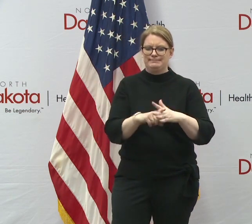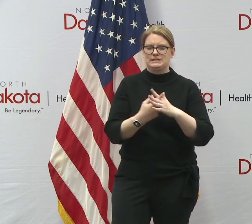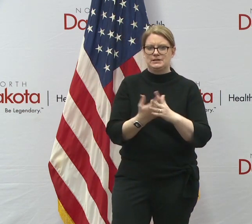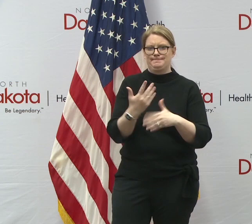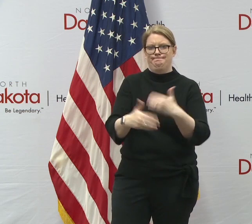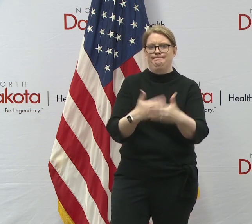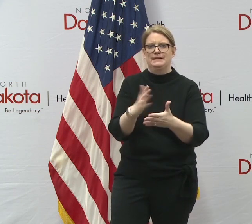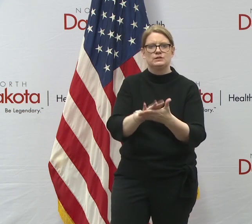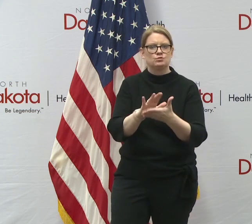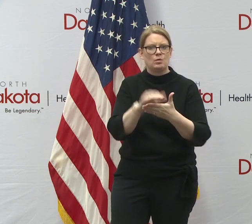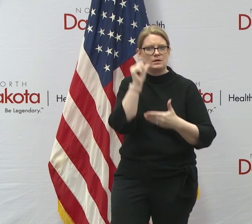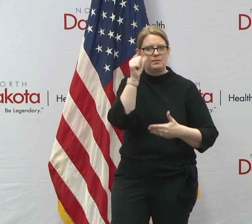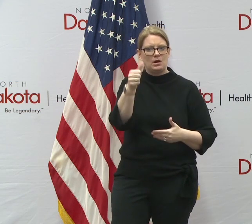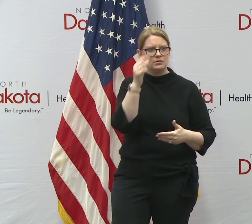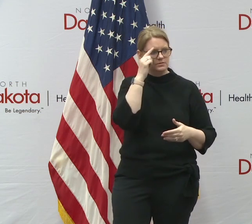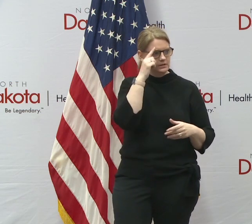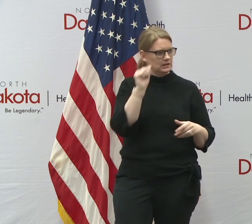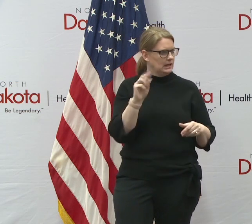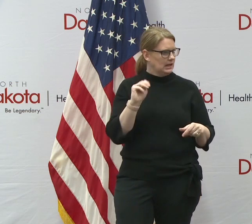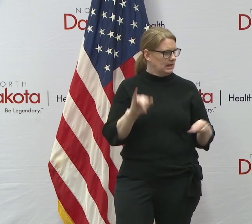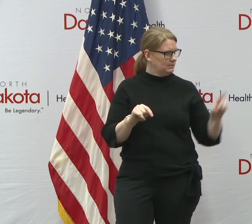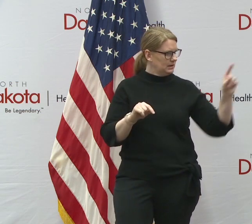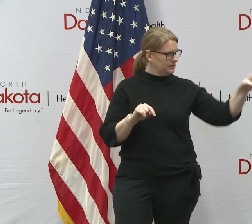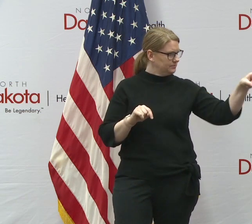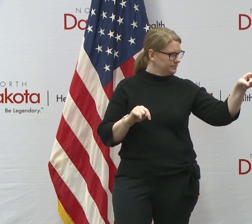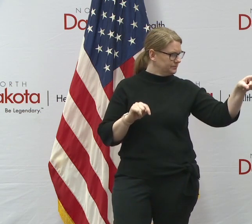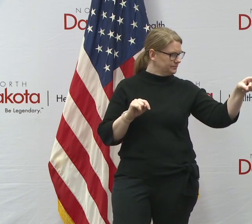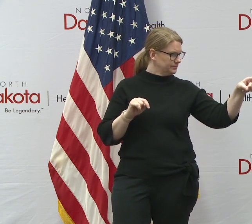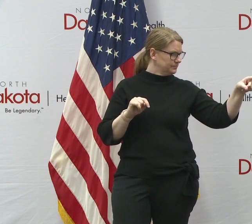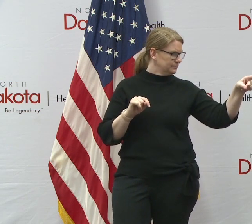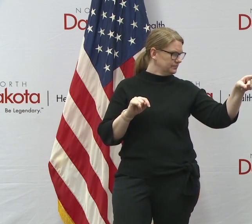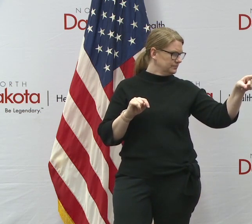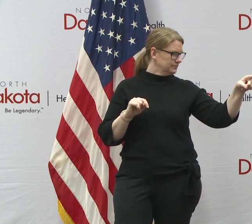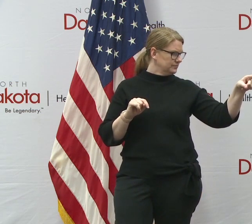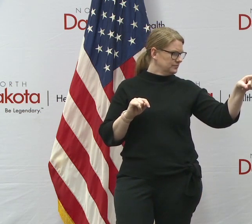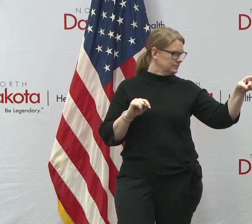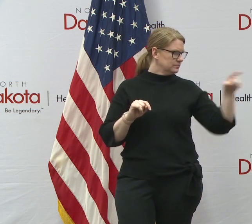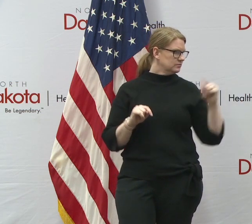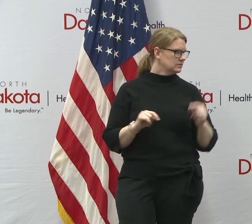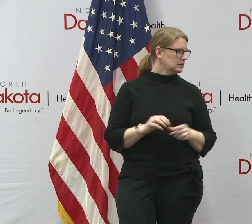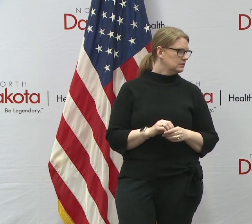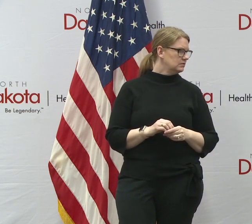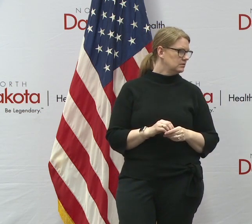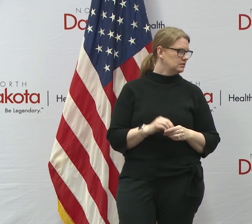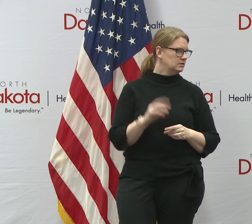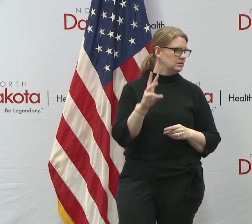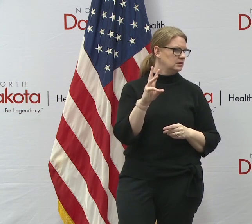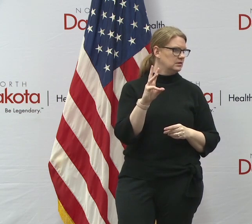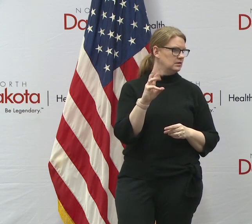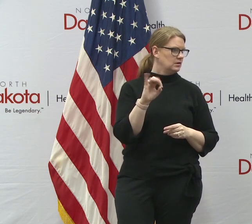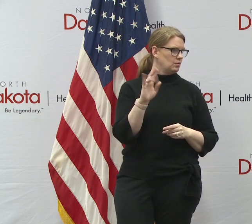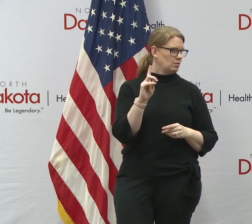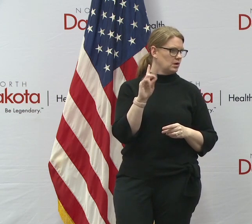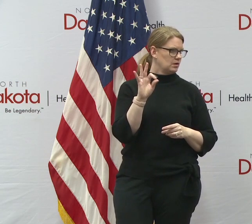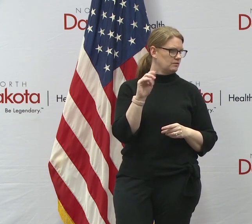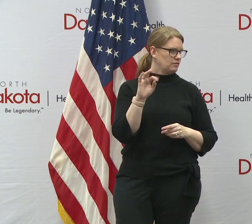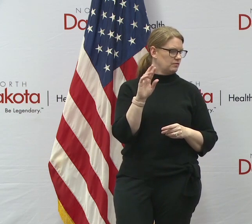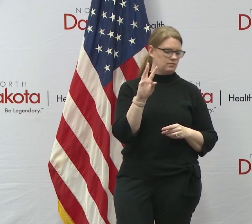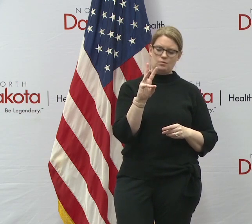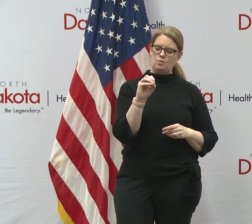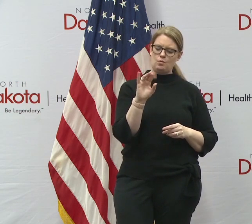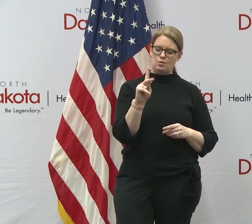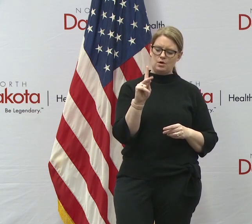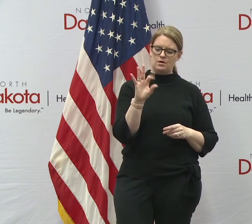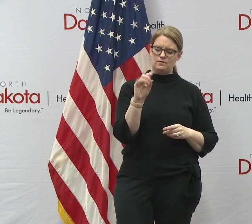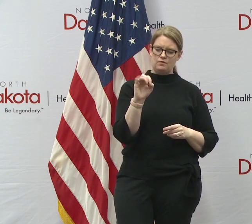school tomorrow. Amy? Yeah, Governor, when you were talking about the Workforce Coordination Center, do you all have